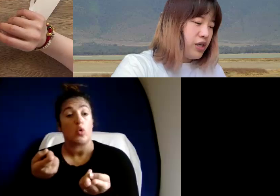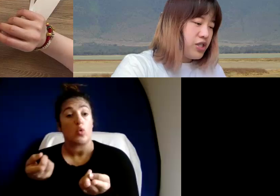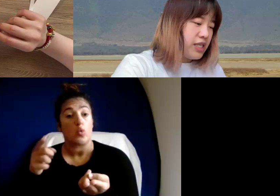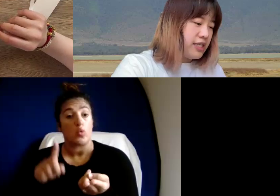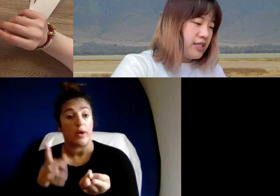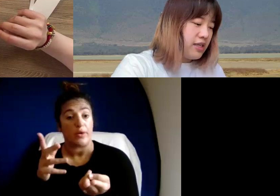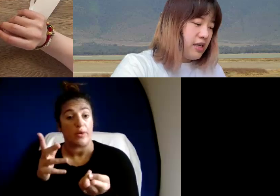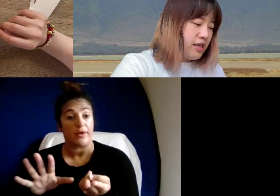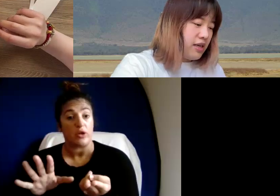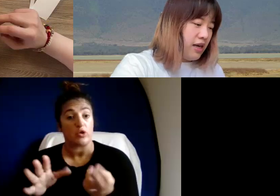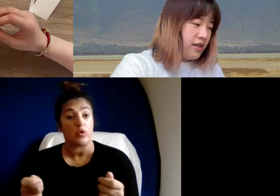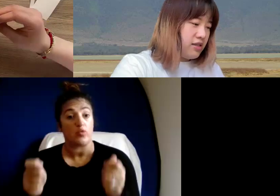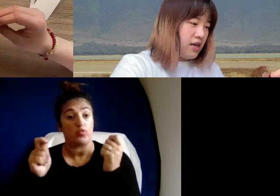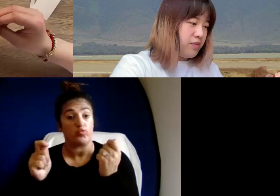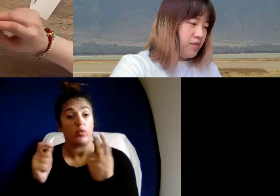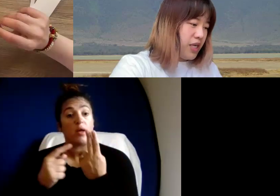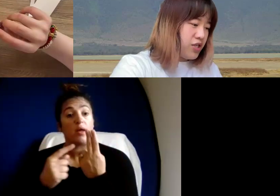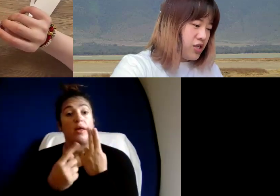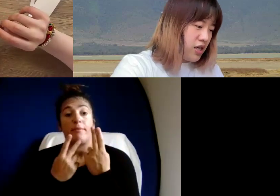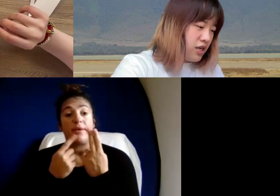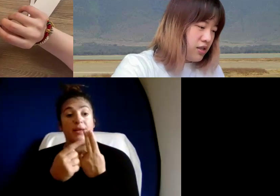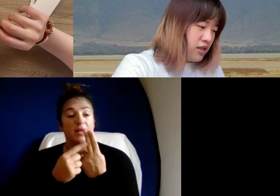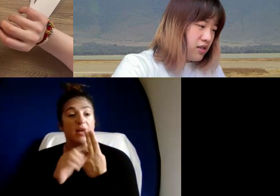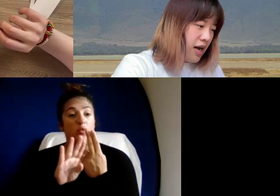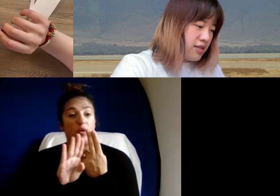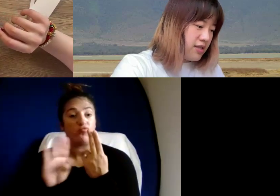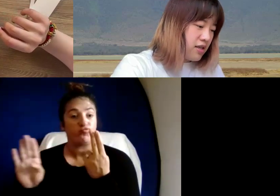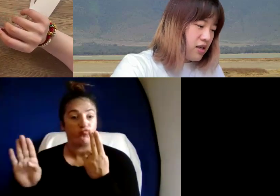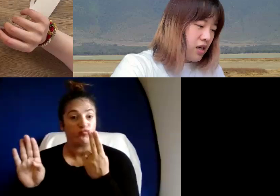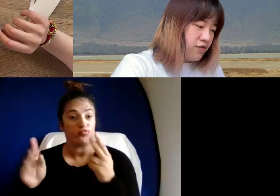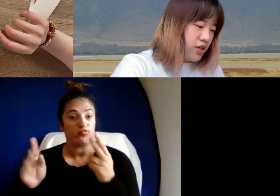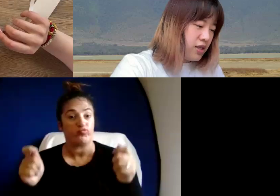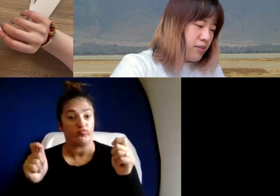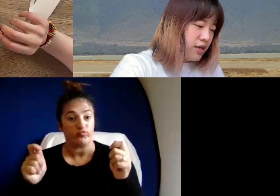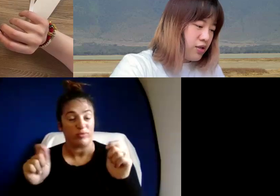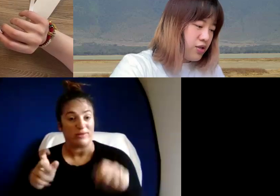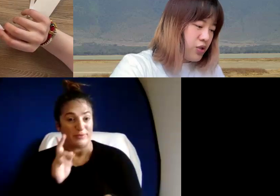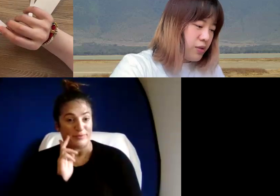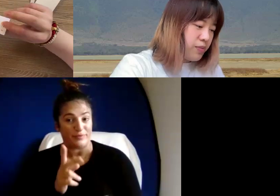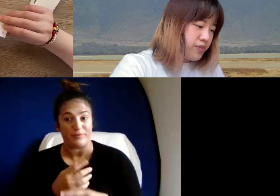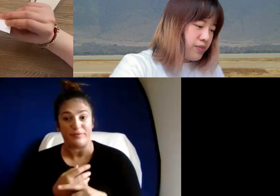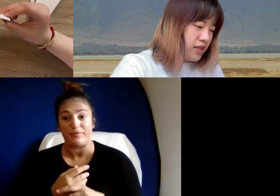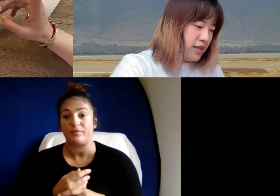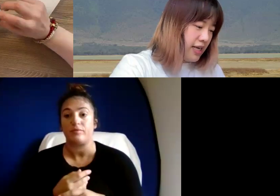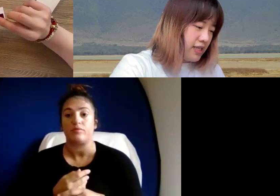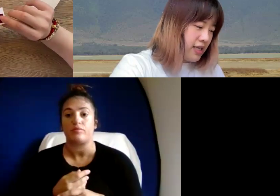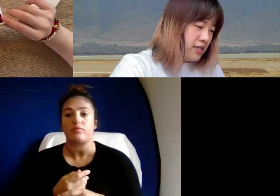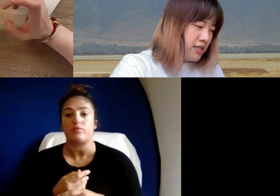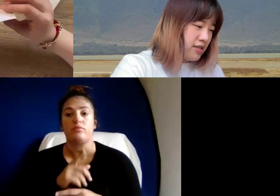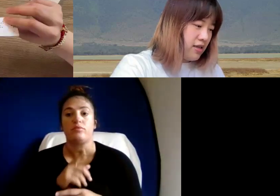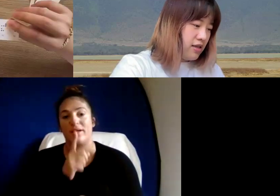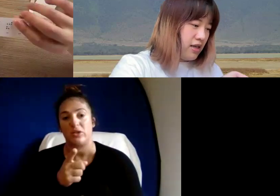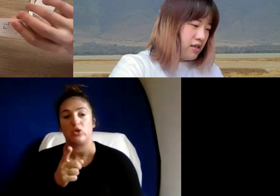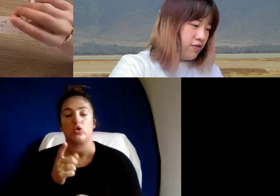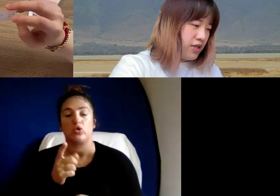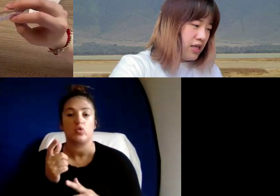the braille sheet, and make sure the dots cover the metal strip like